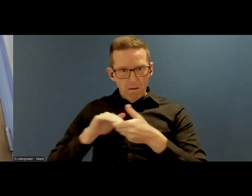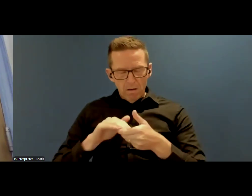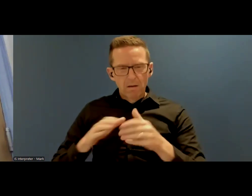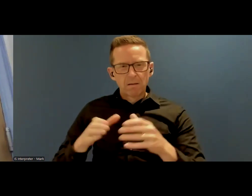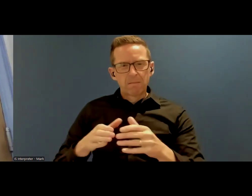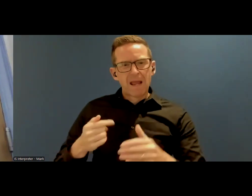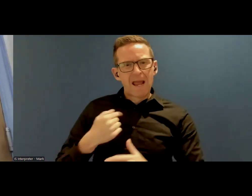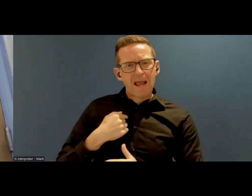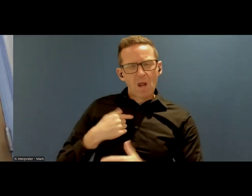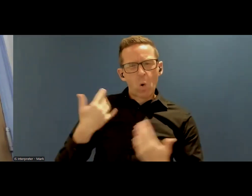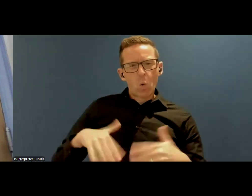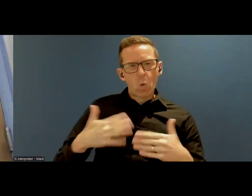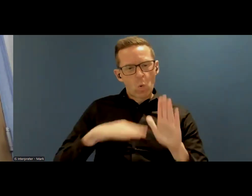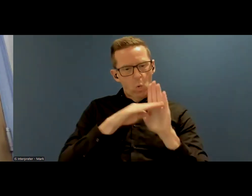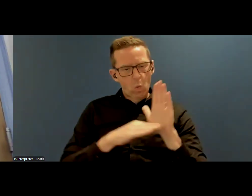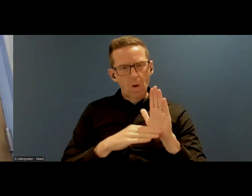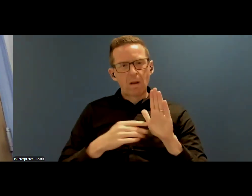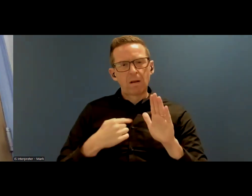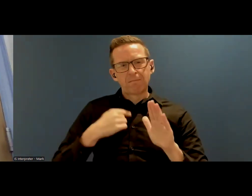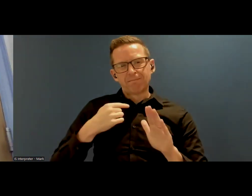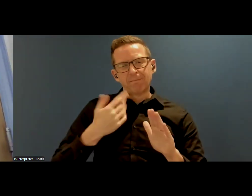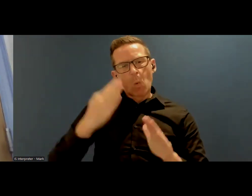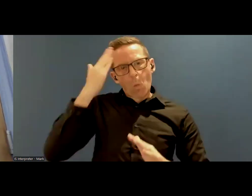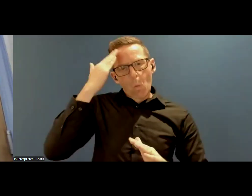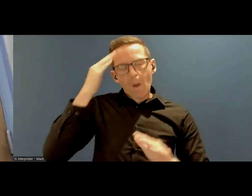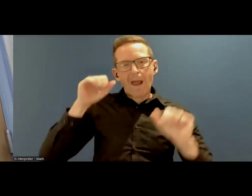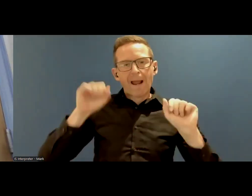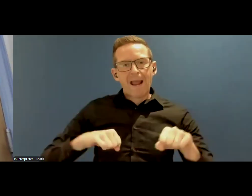hopefully, in joint work with colleagues in other countries.